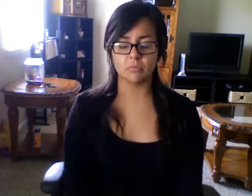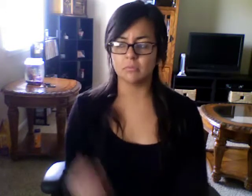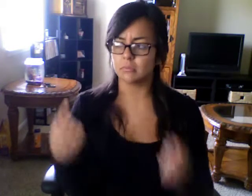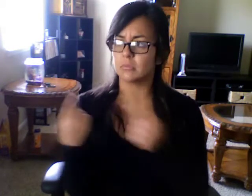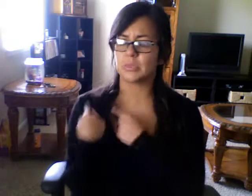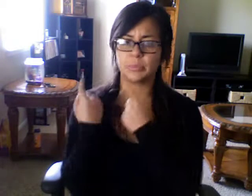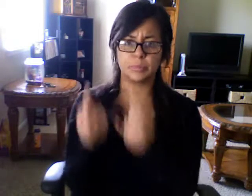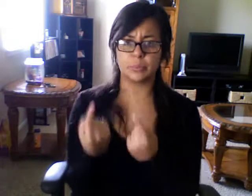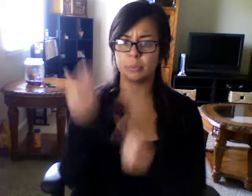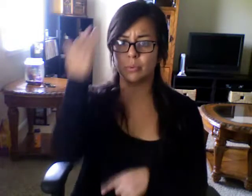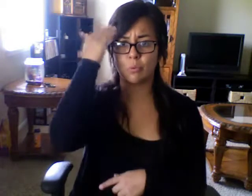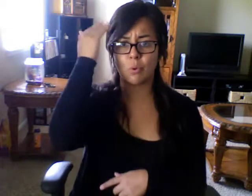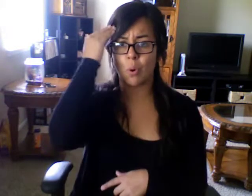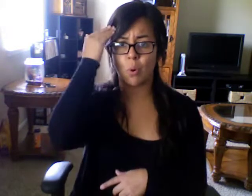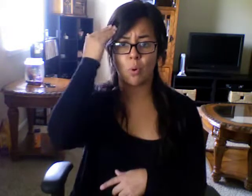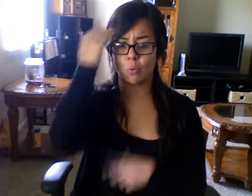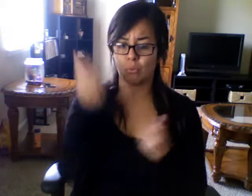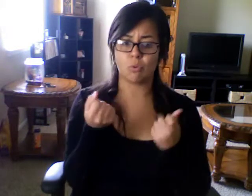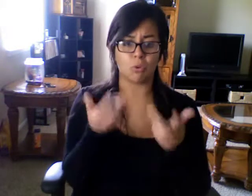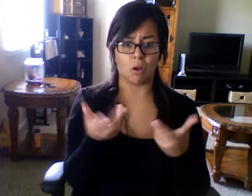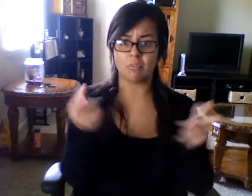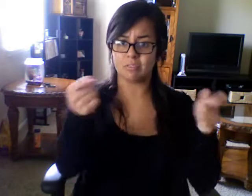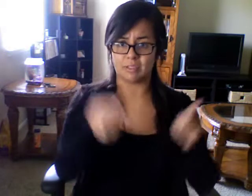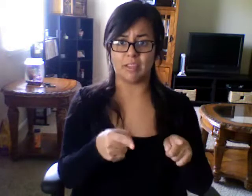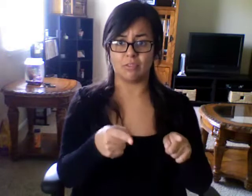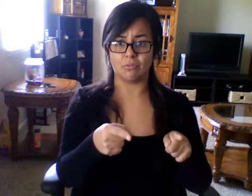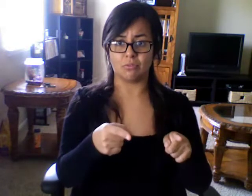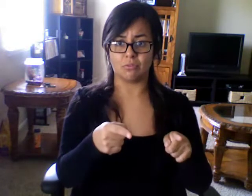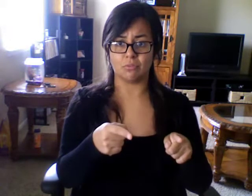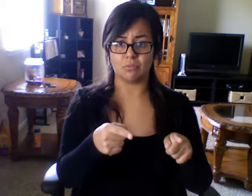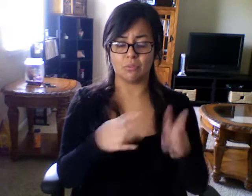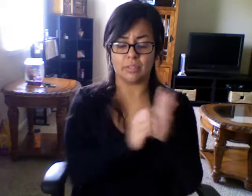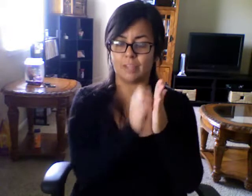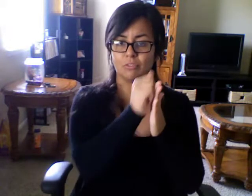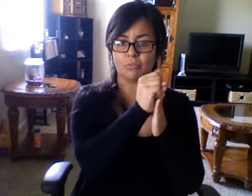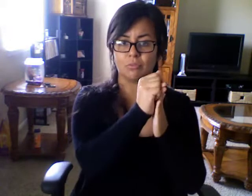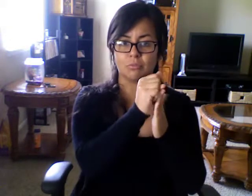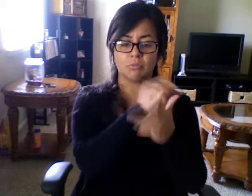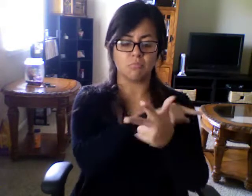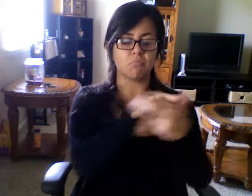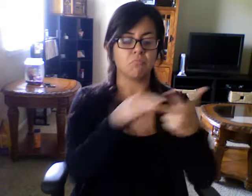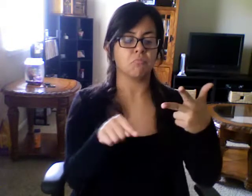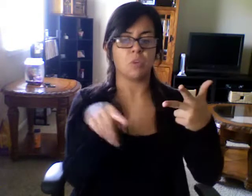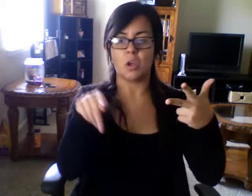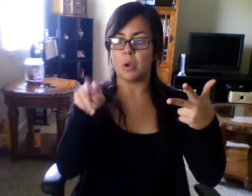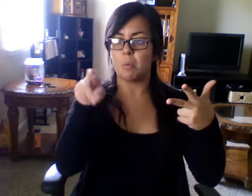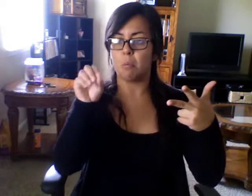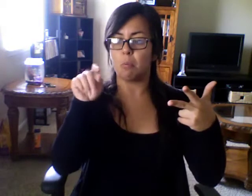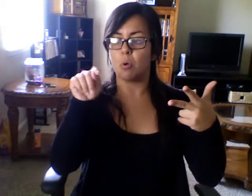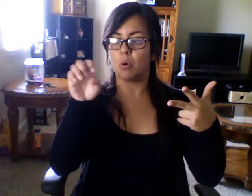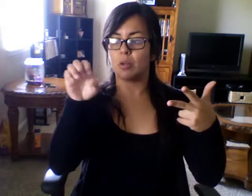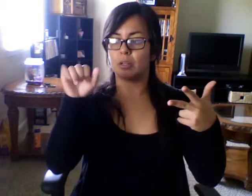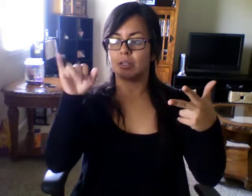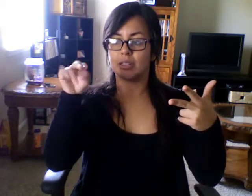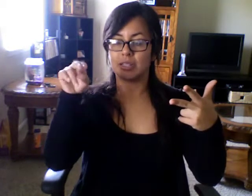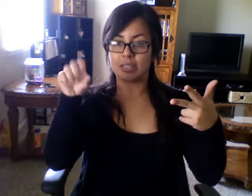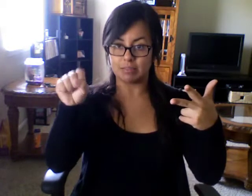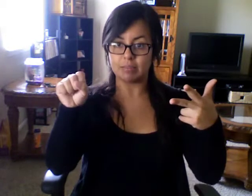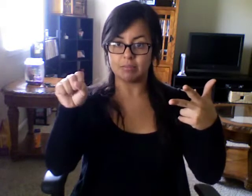malignancy. It's three proteins: RAS, MYC, P53. This is old information. We've known